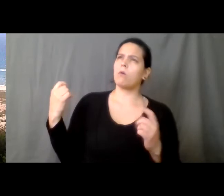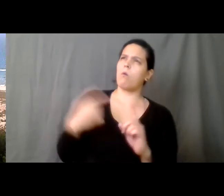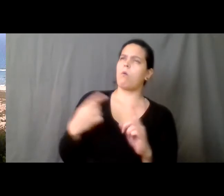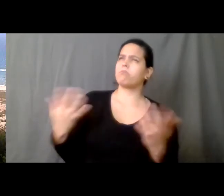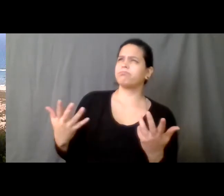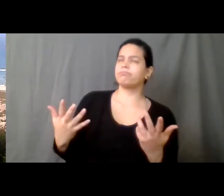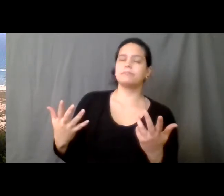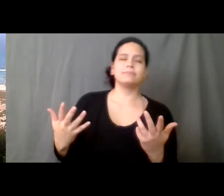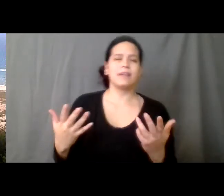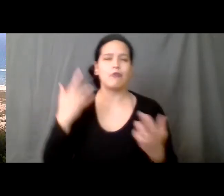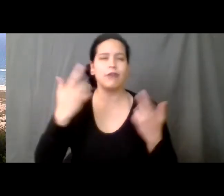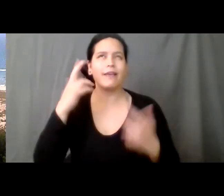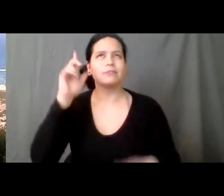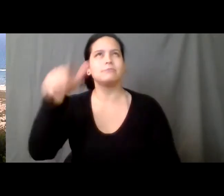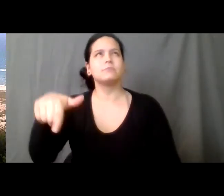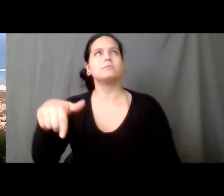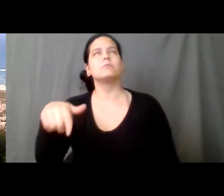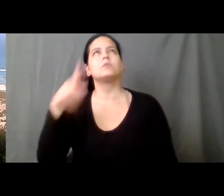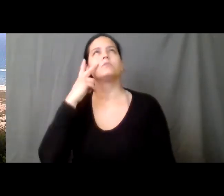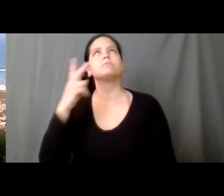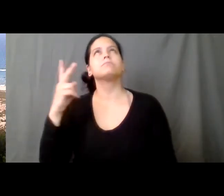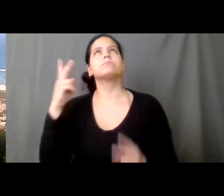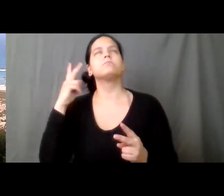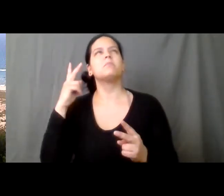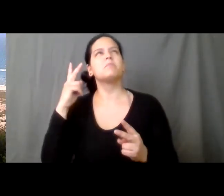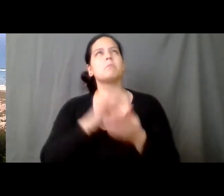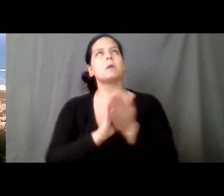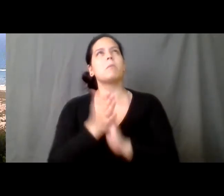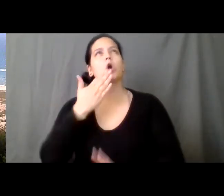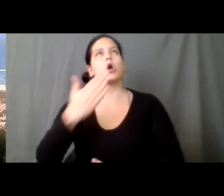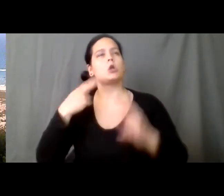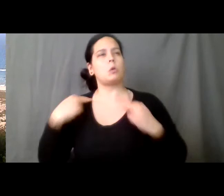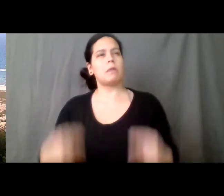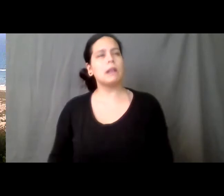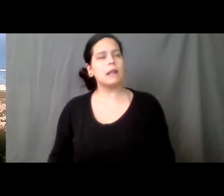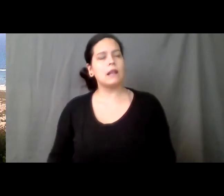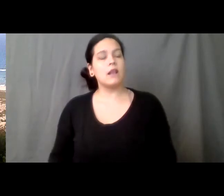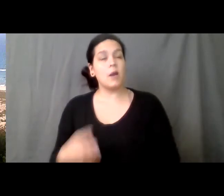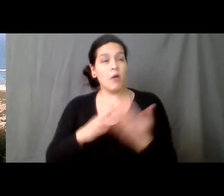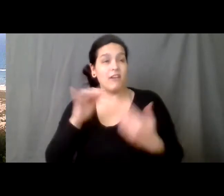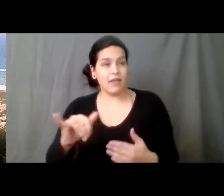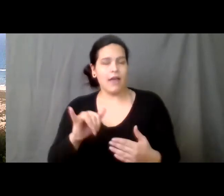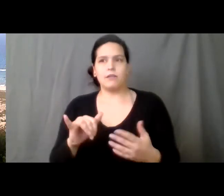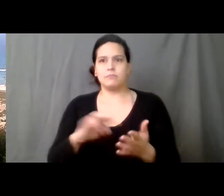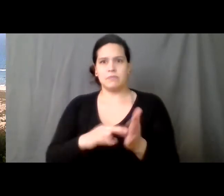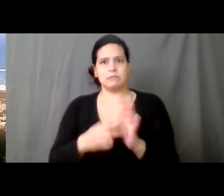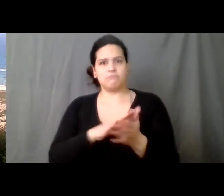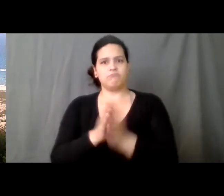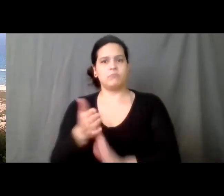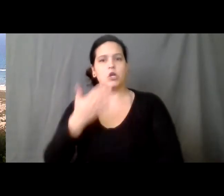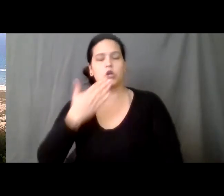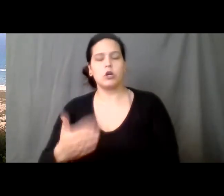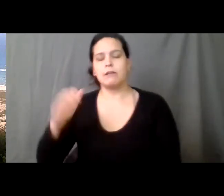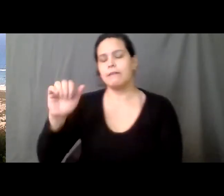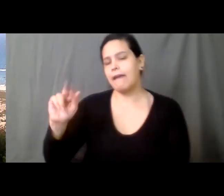being. And part of being a good human being is to become a good ancestor. So you work through your life to do those